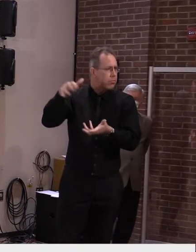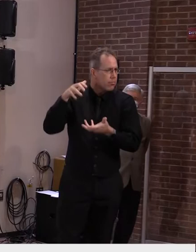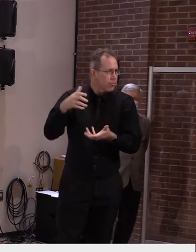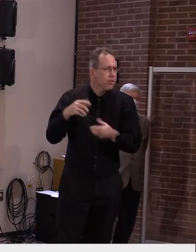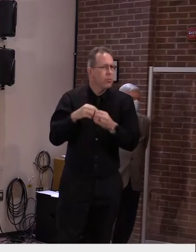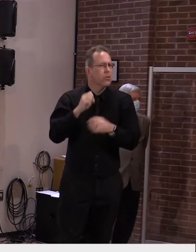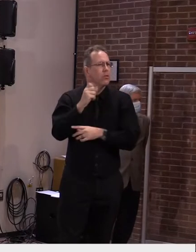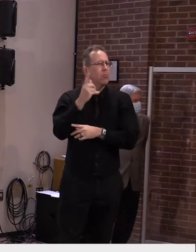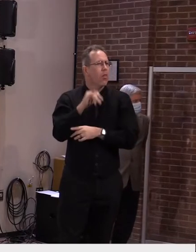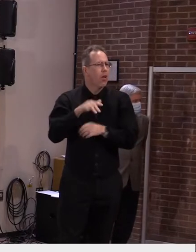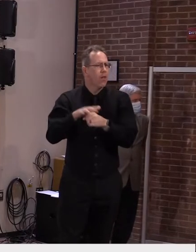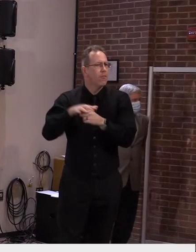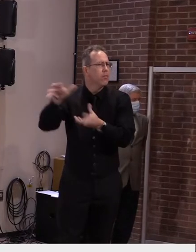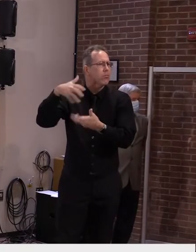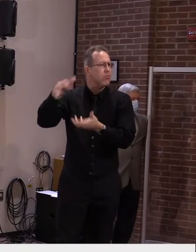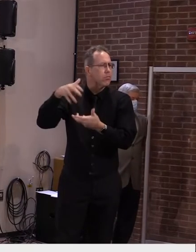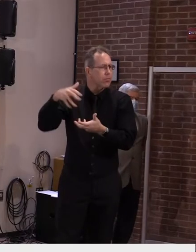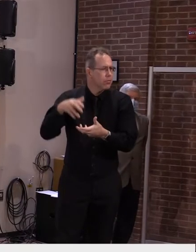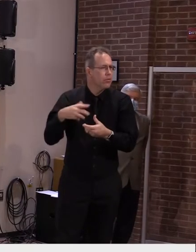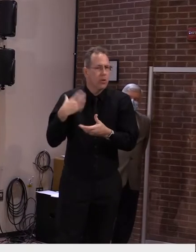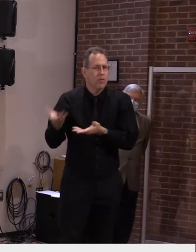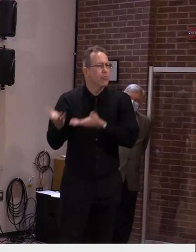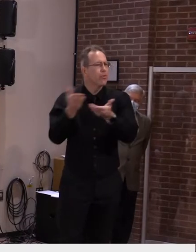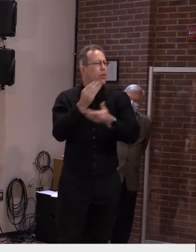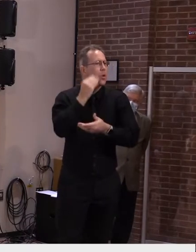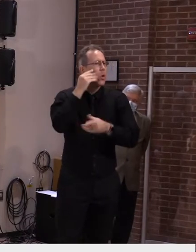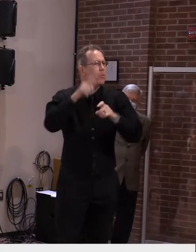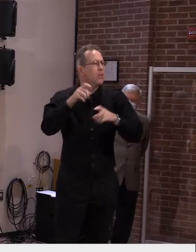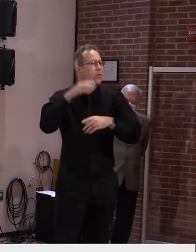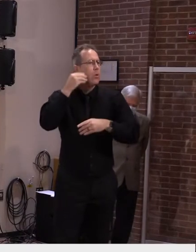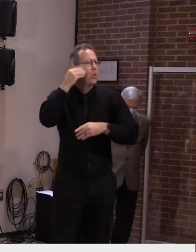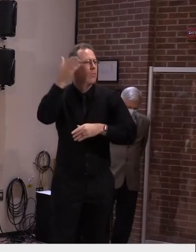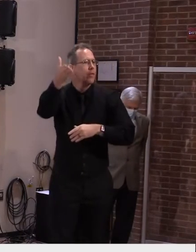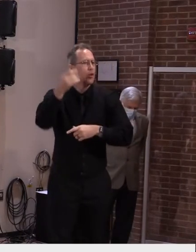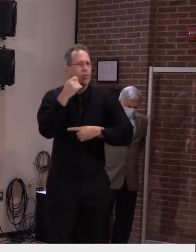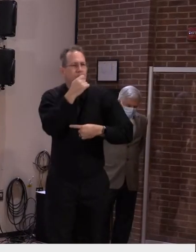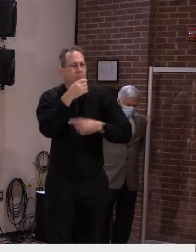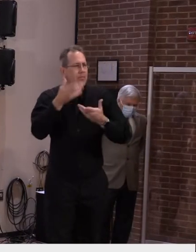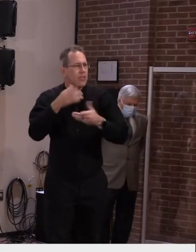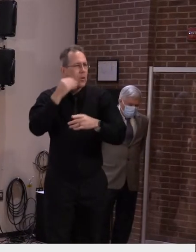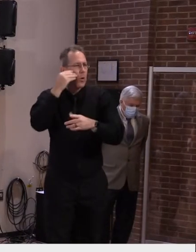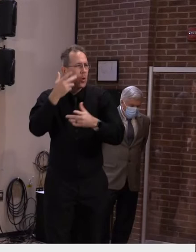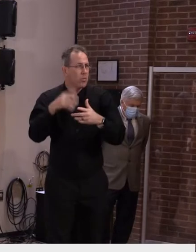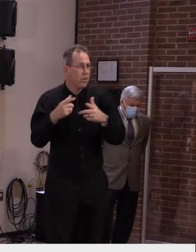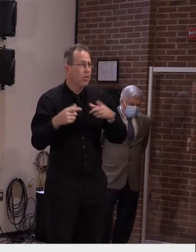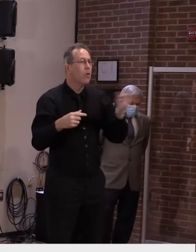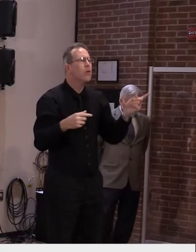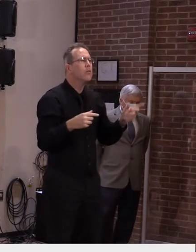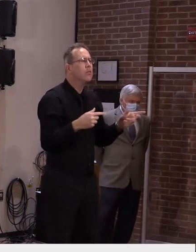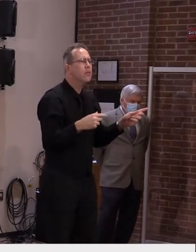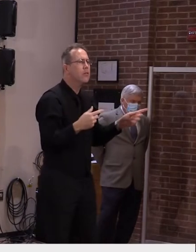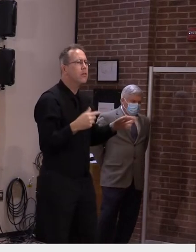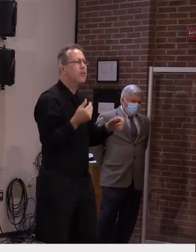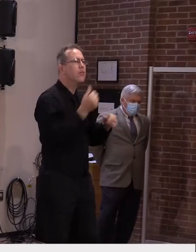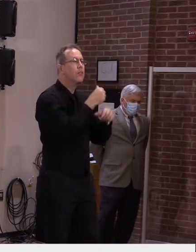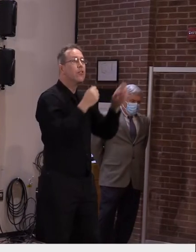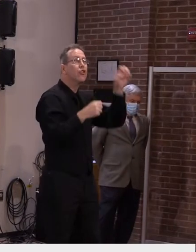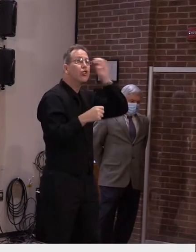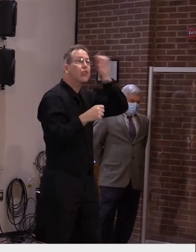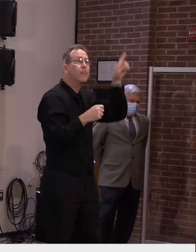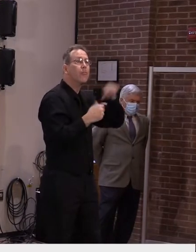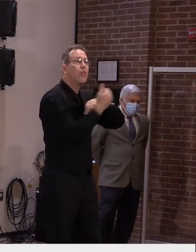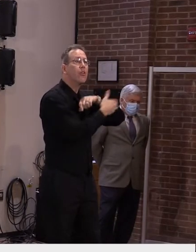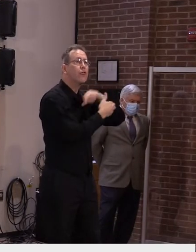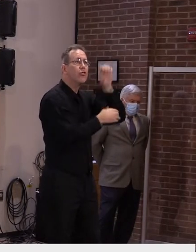home and do it yourself. Europe has been there for quite some time, and we're just not there yet. So I would suspect